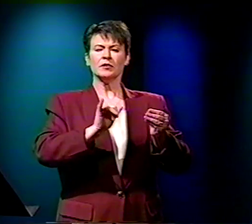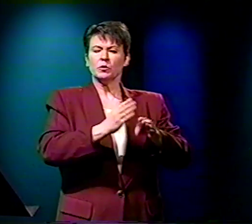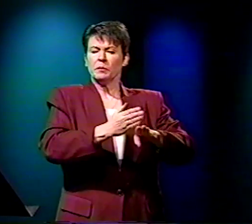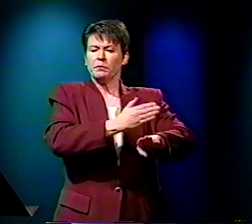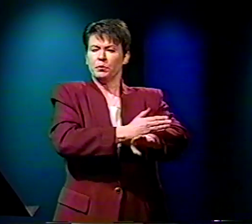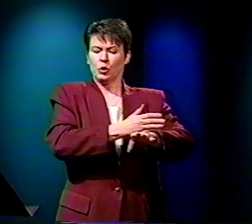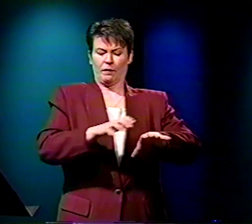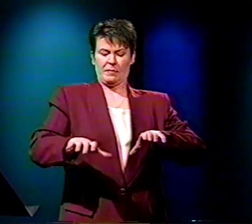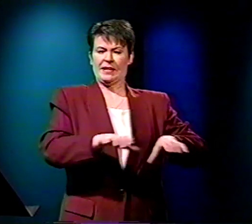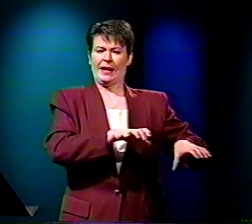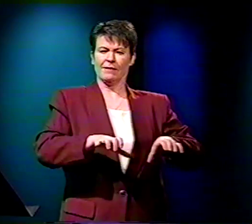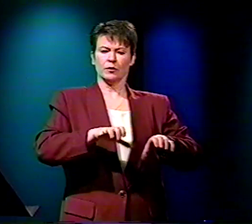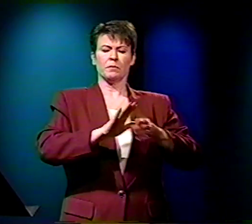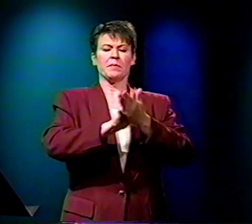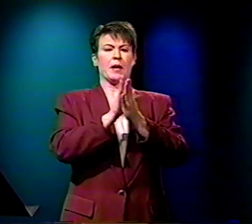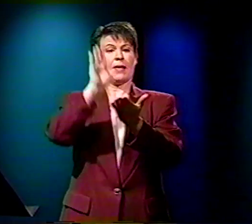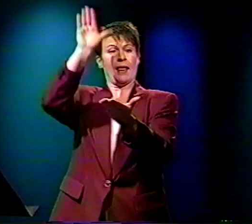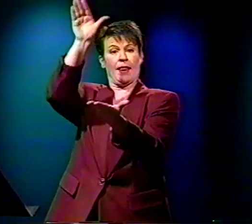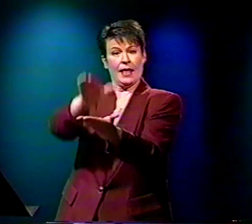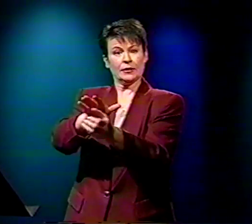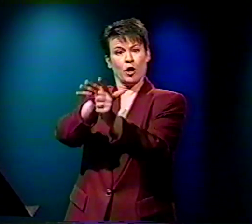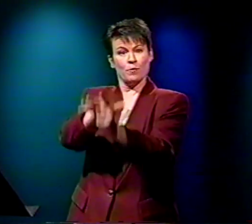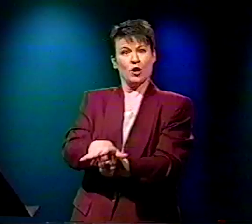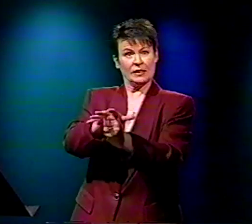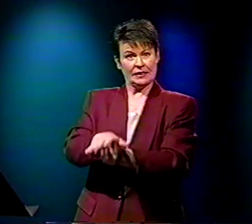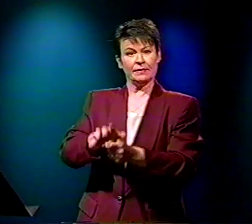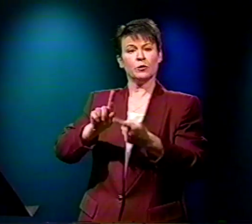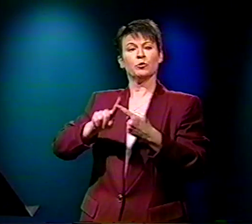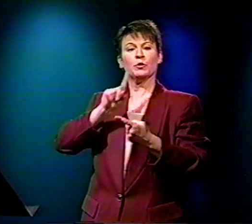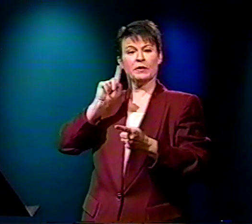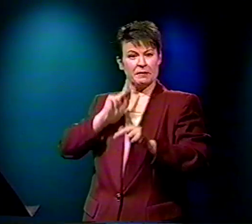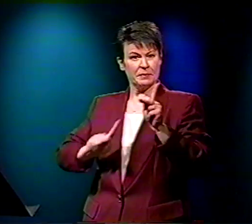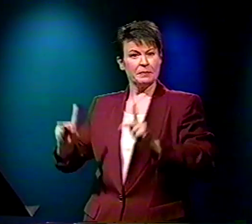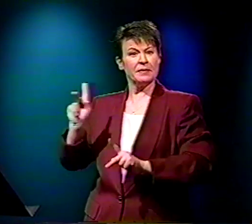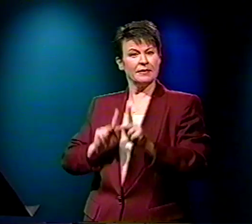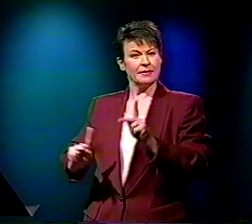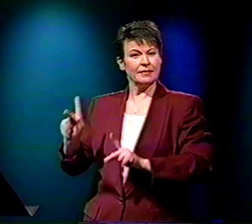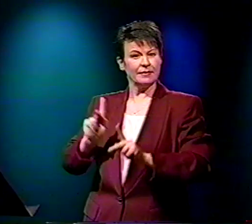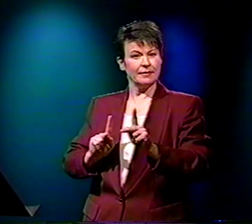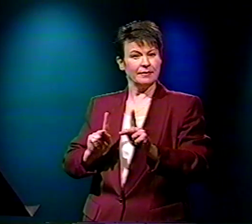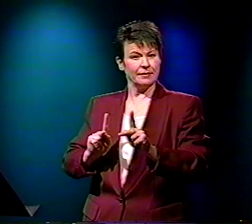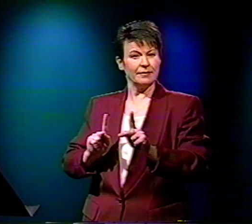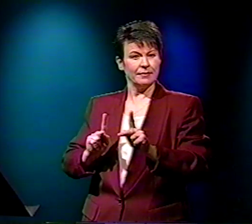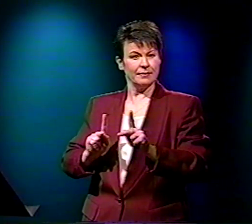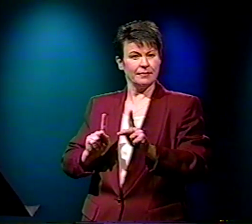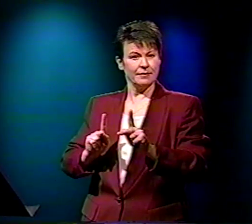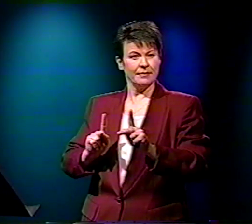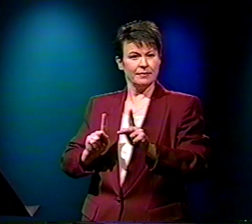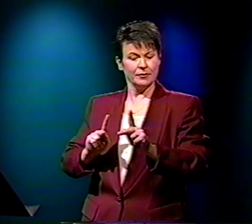these messages so that we can improve the messages that we send so that we can be less oppressive to deaf